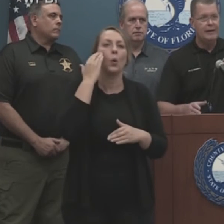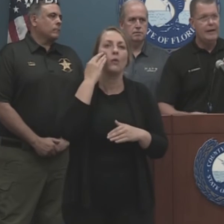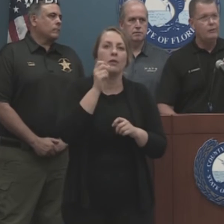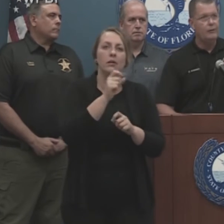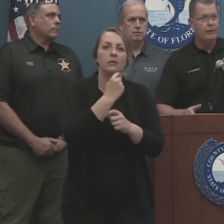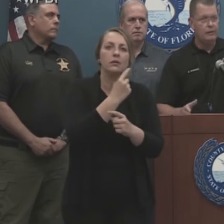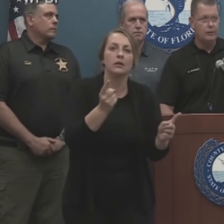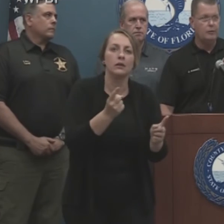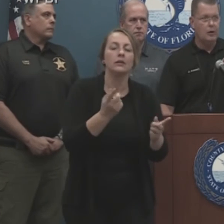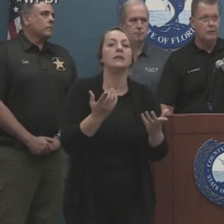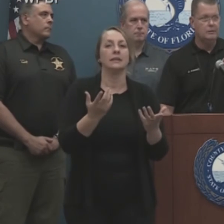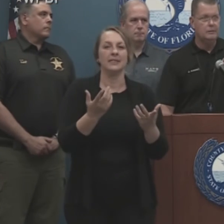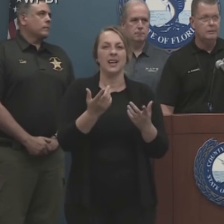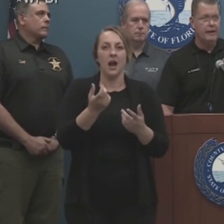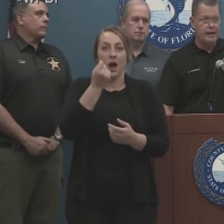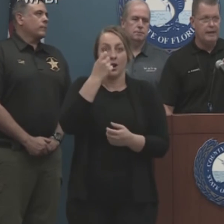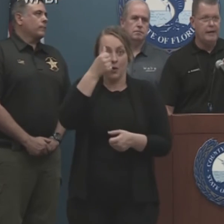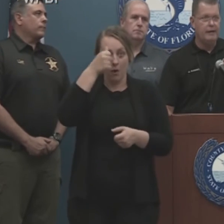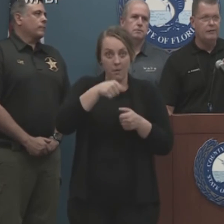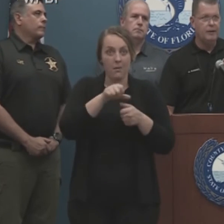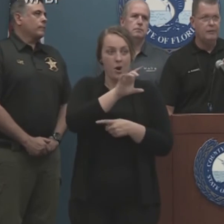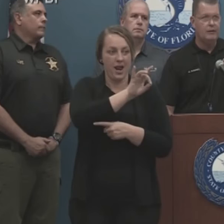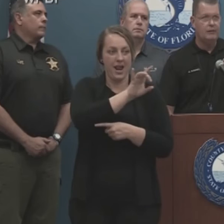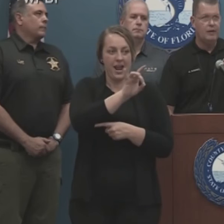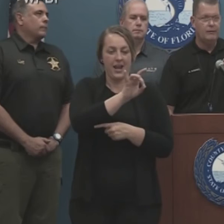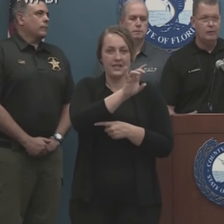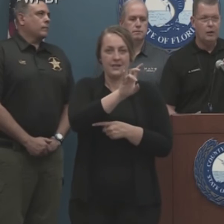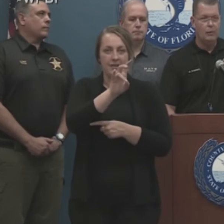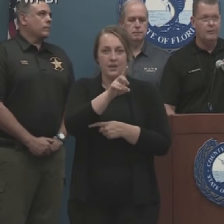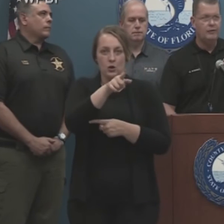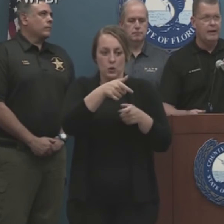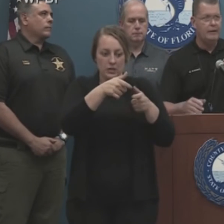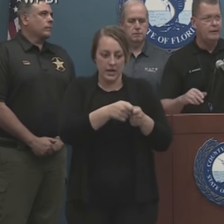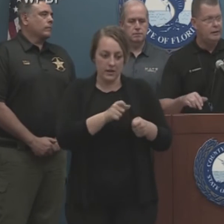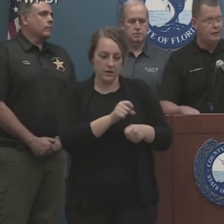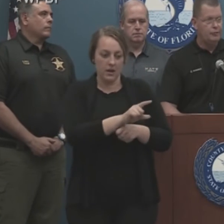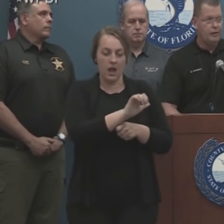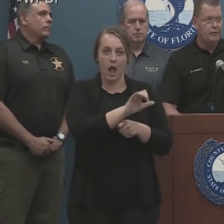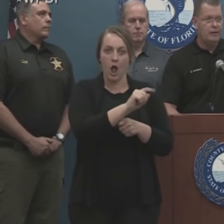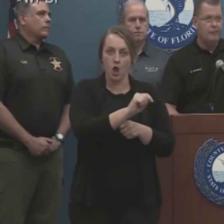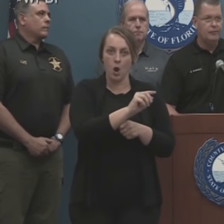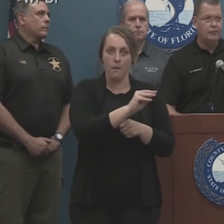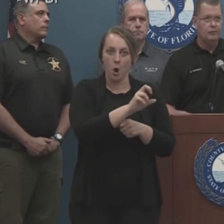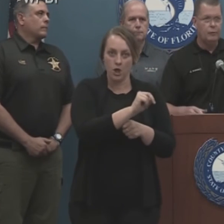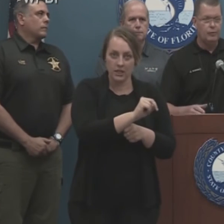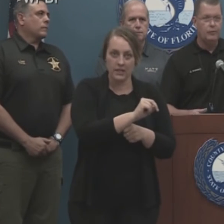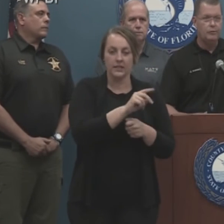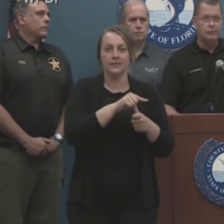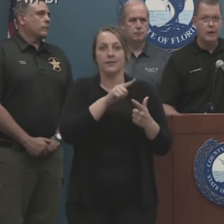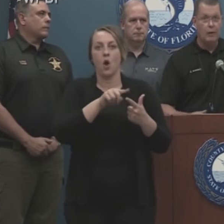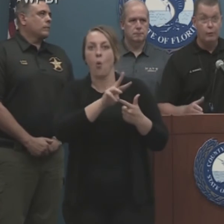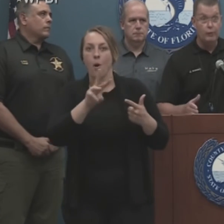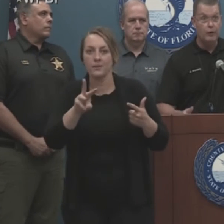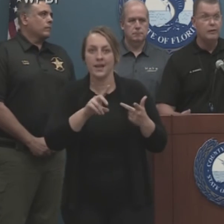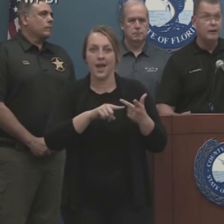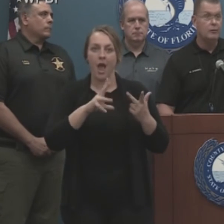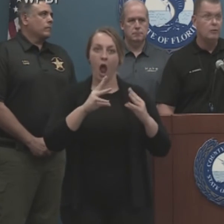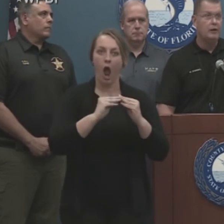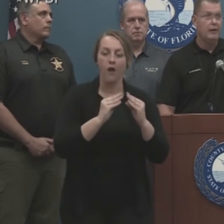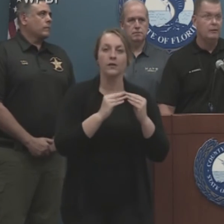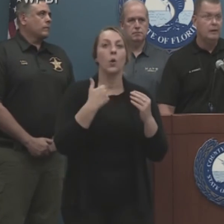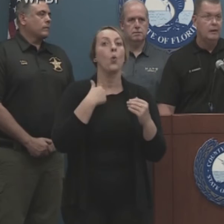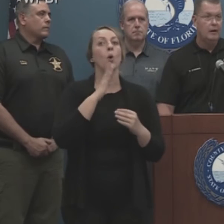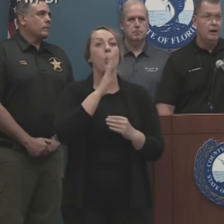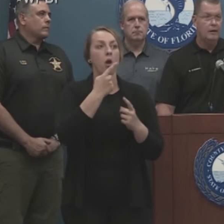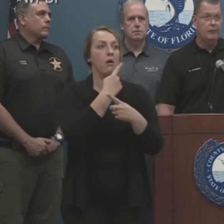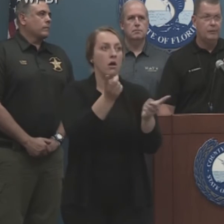notification? Again, with your alert, Martin, at 888-777, our website, and these press conferences, we will get the